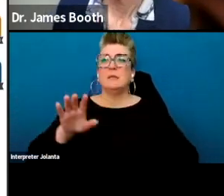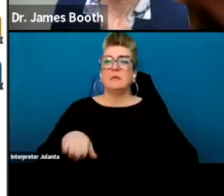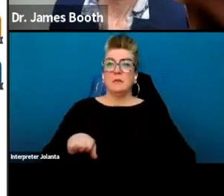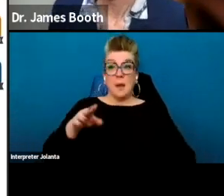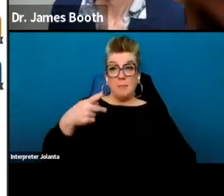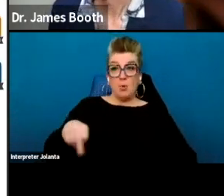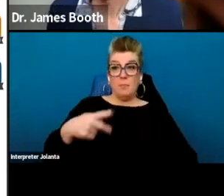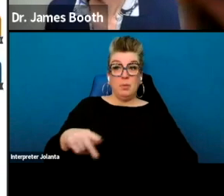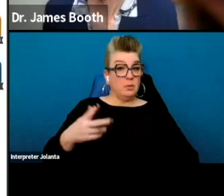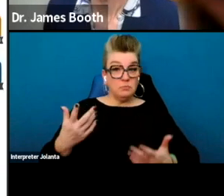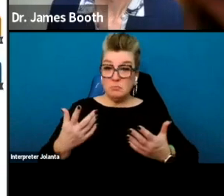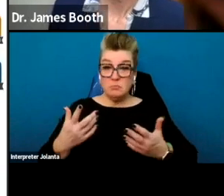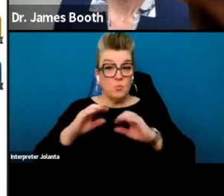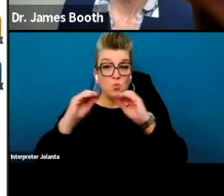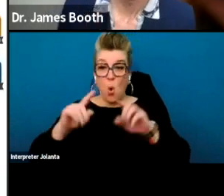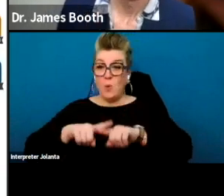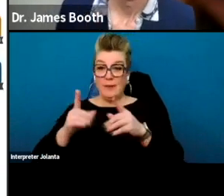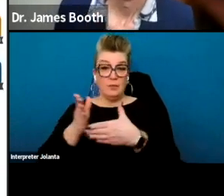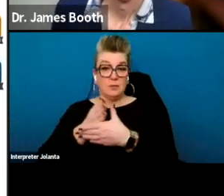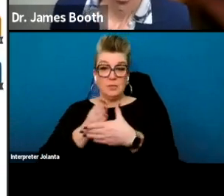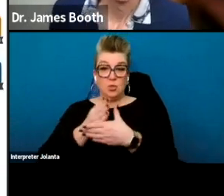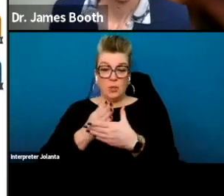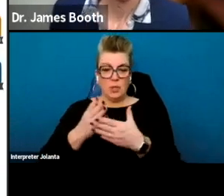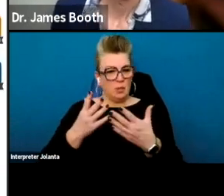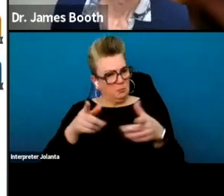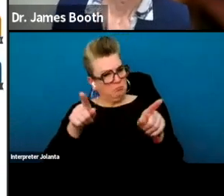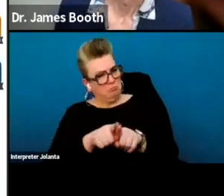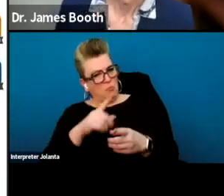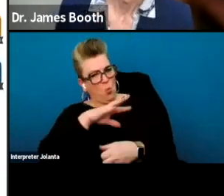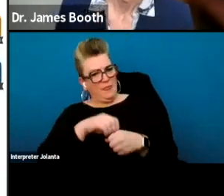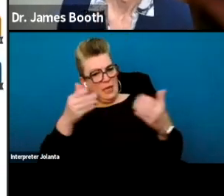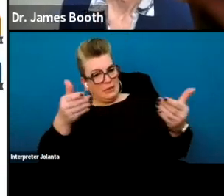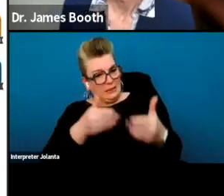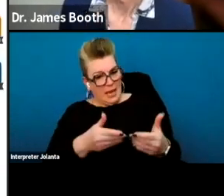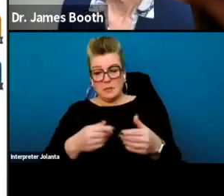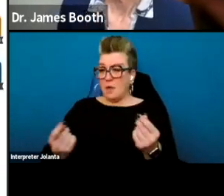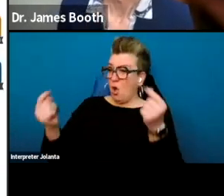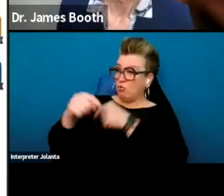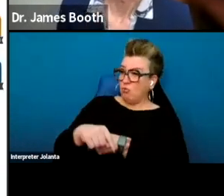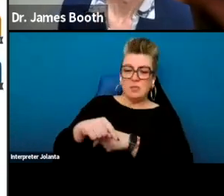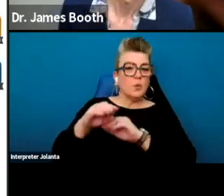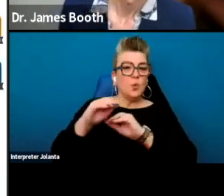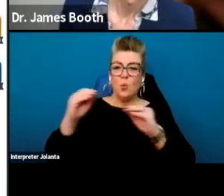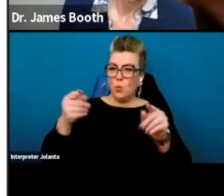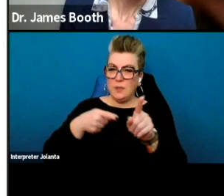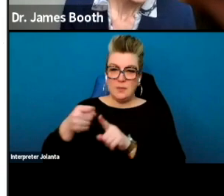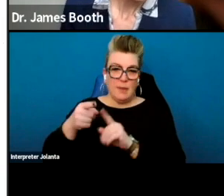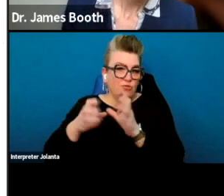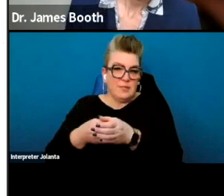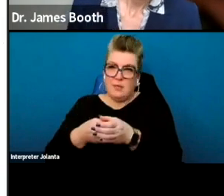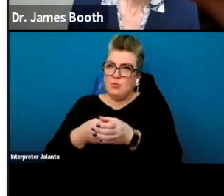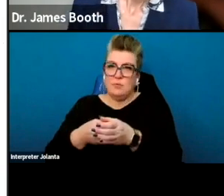correlations were not different than the across task correlations, suggesting no specialization.